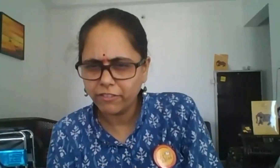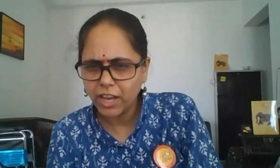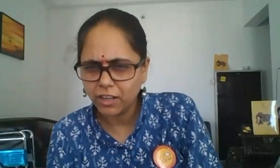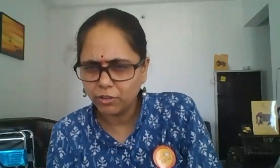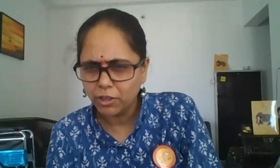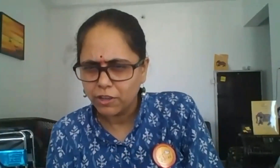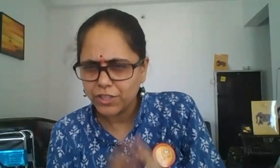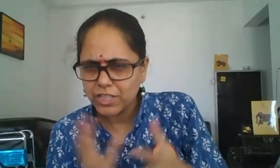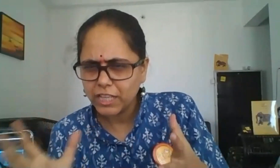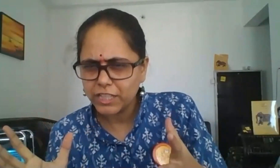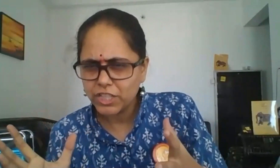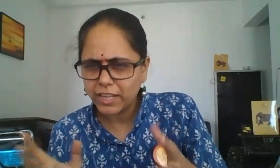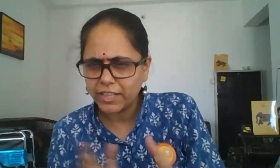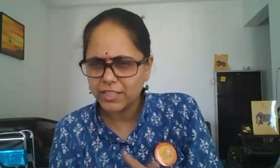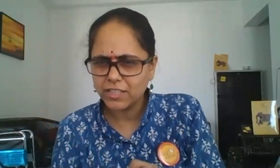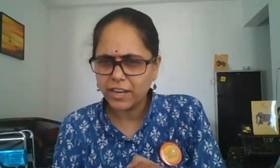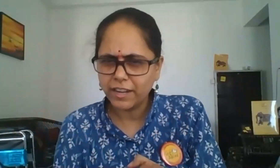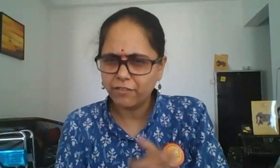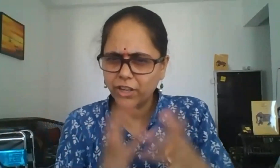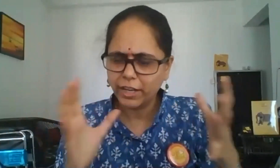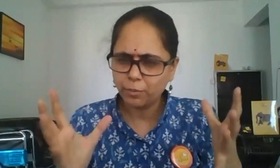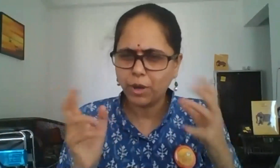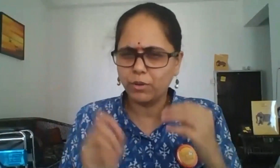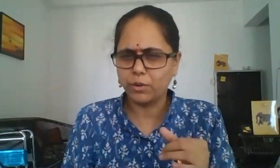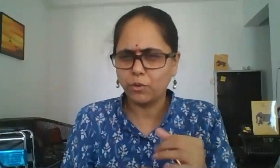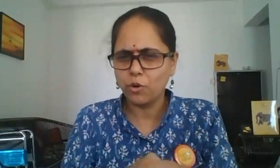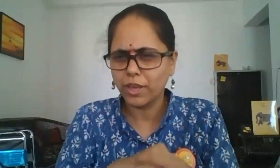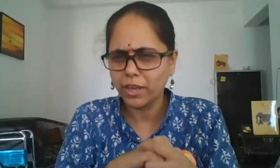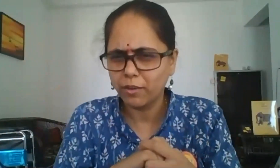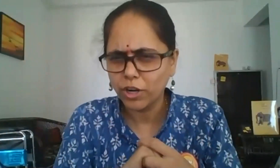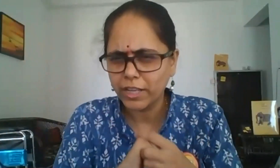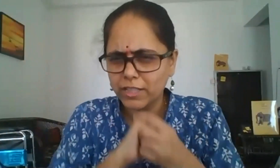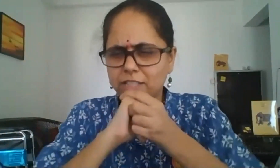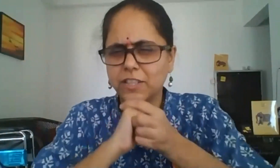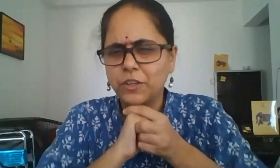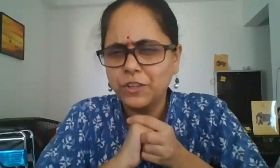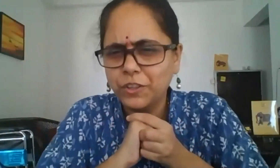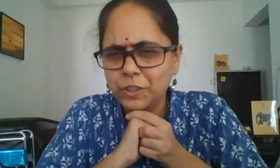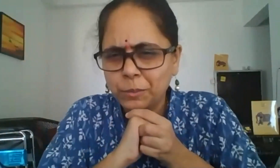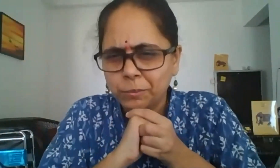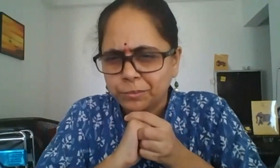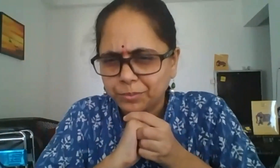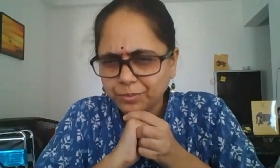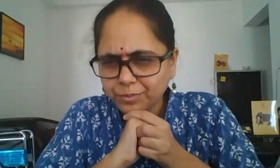Divyang, physically challenged and have a great power. Okay. What else?